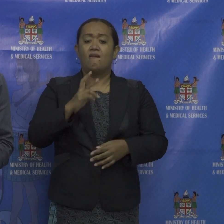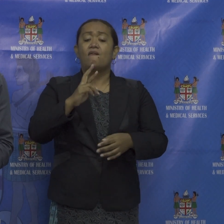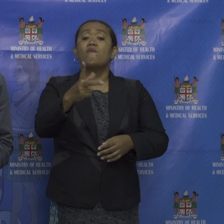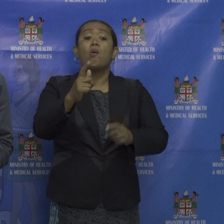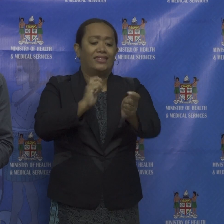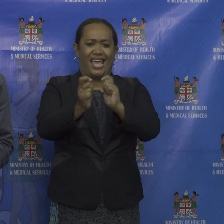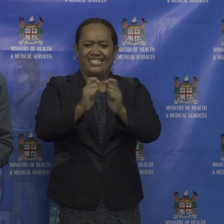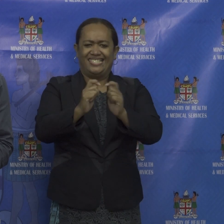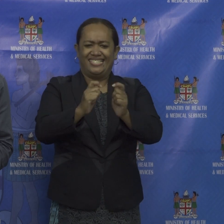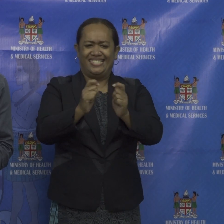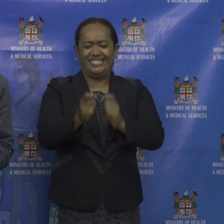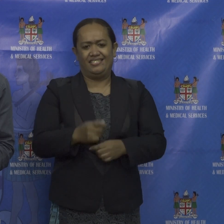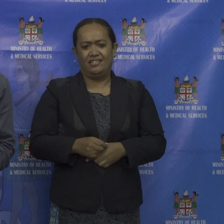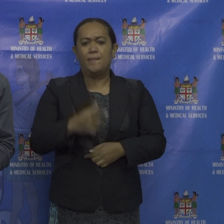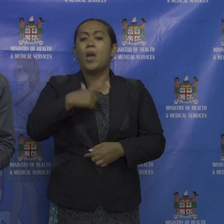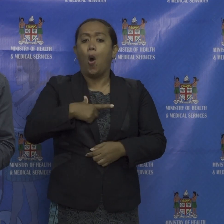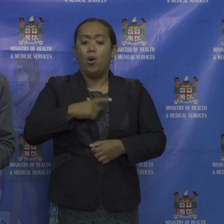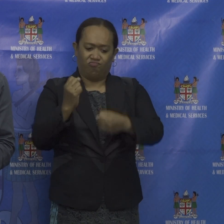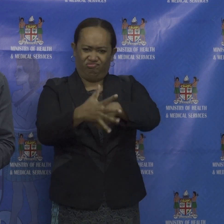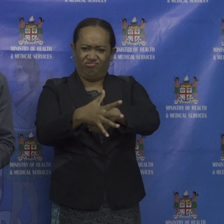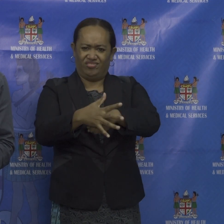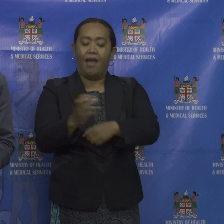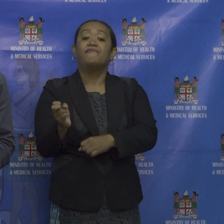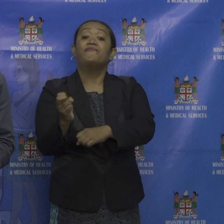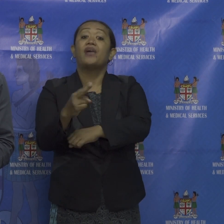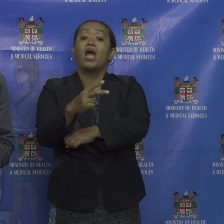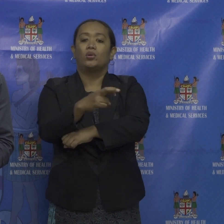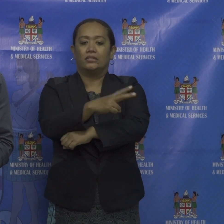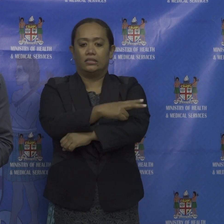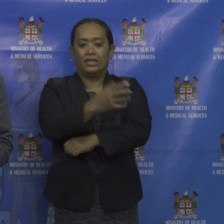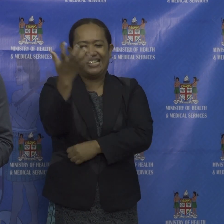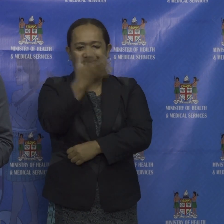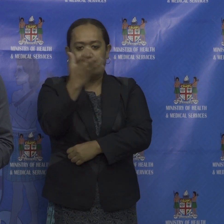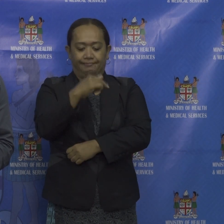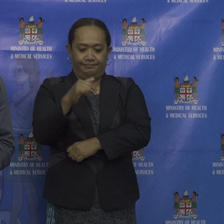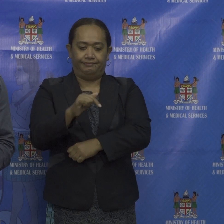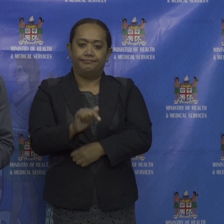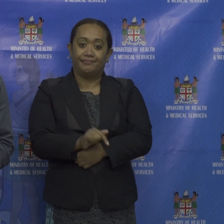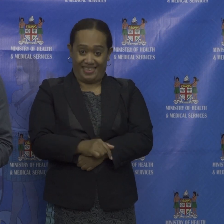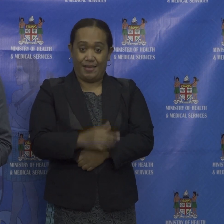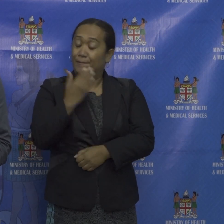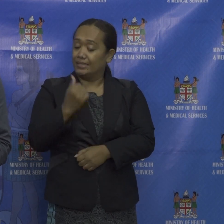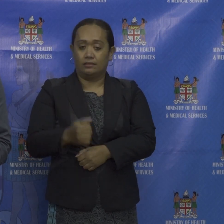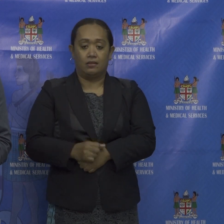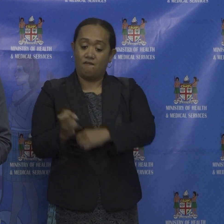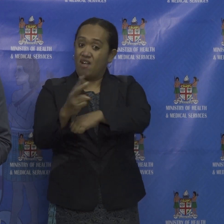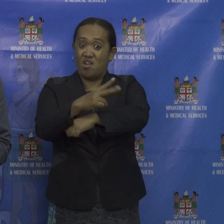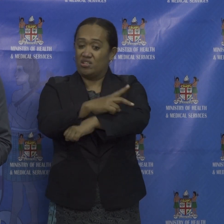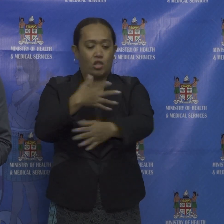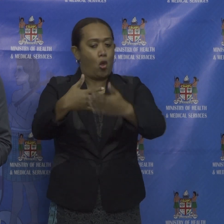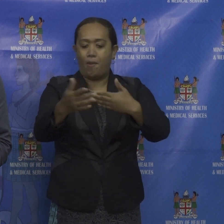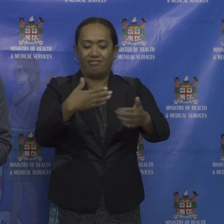life or death. This is a devastating virus, and as we have said, it is very unforgiving. Even